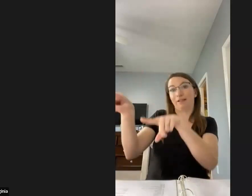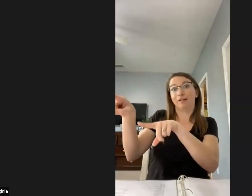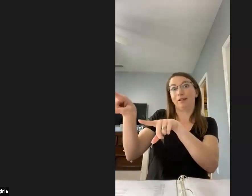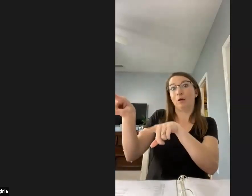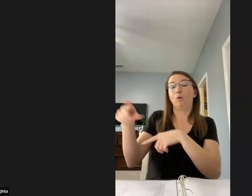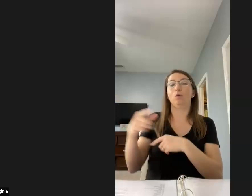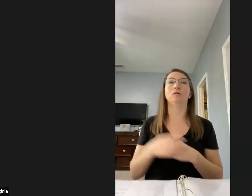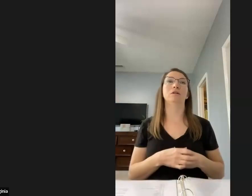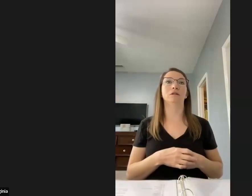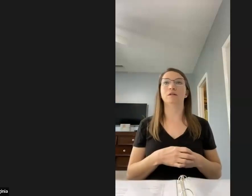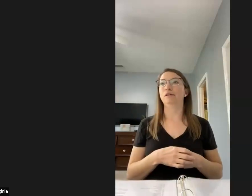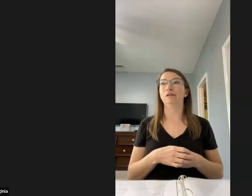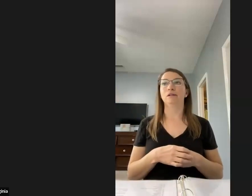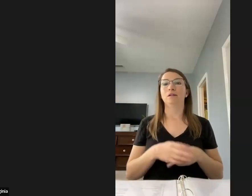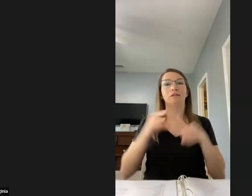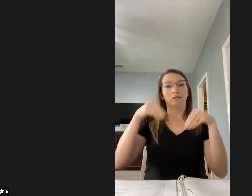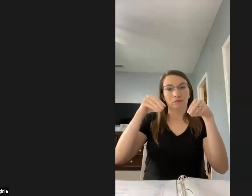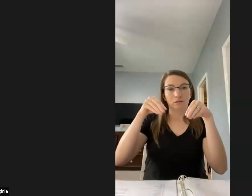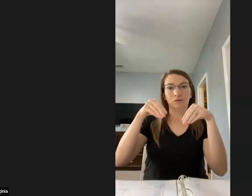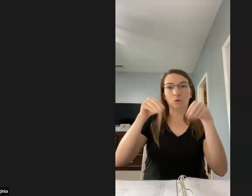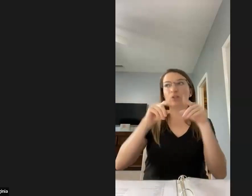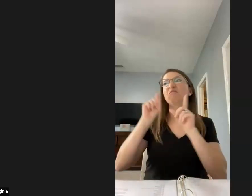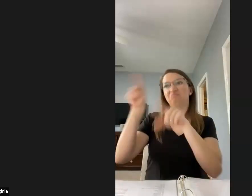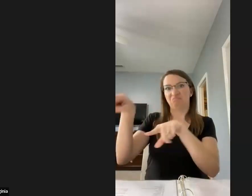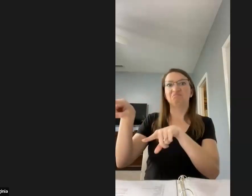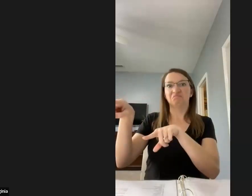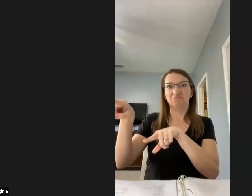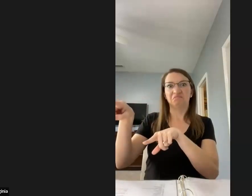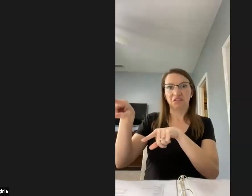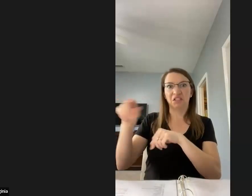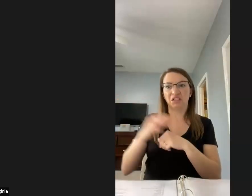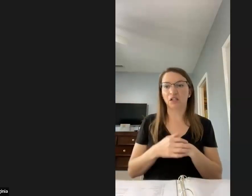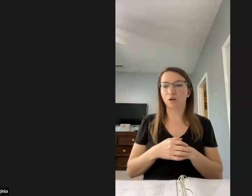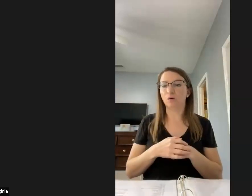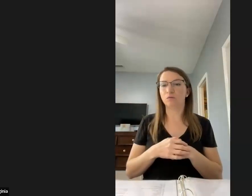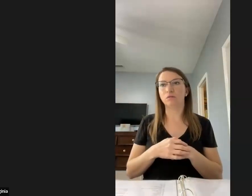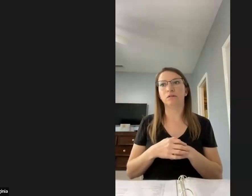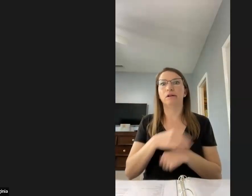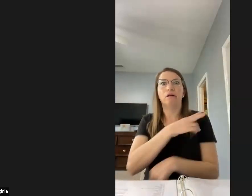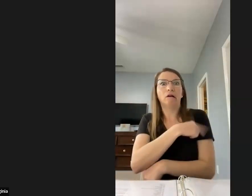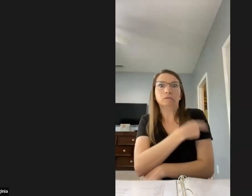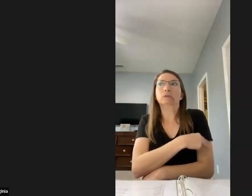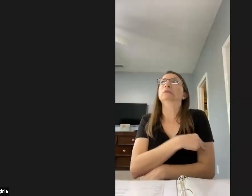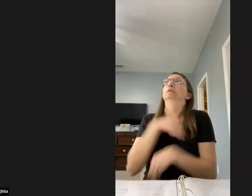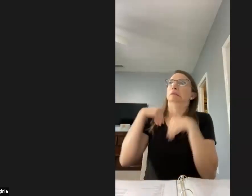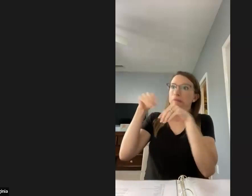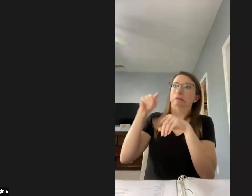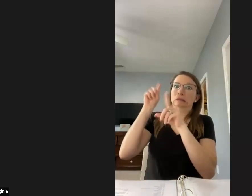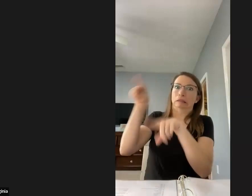gonna go store. I need to go hospital. I need to